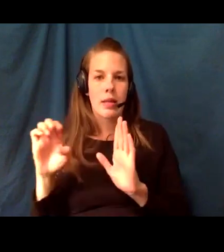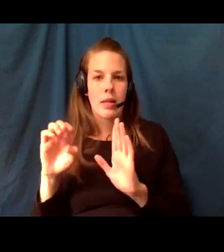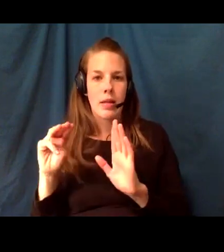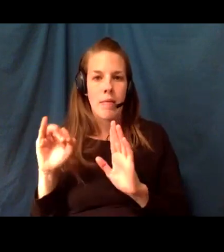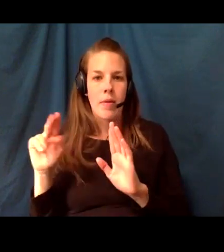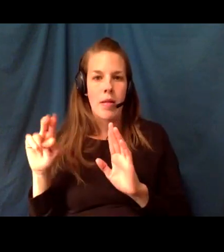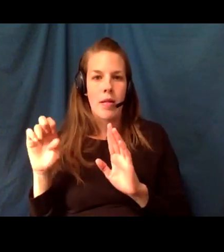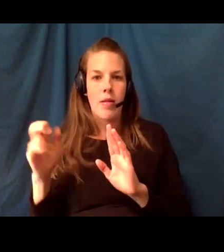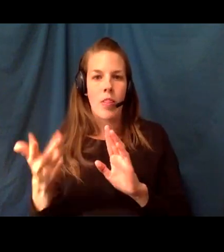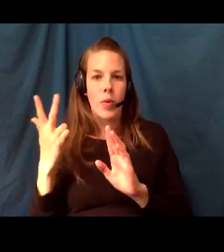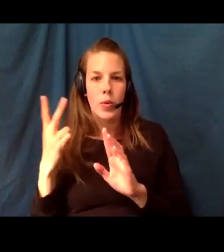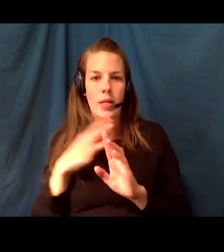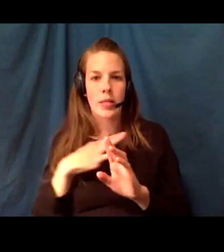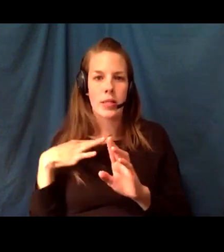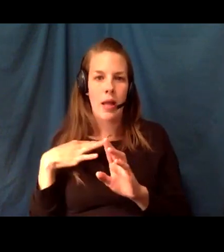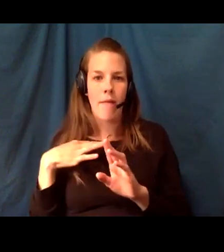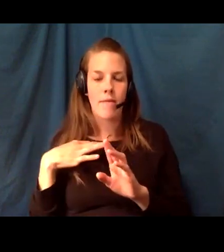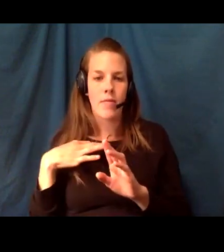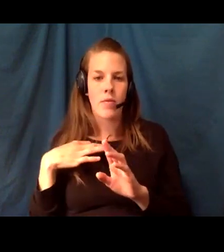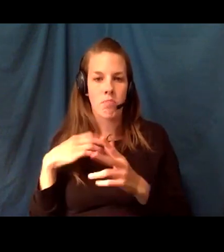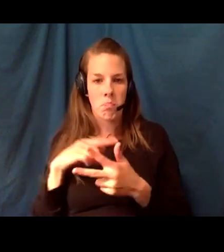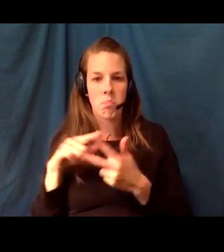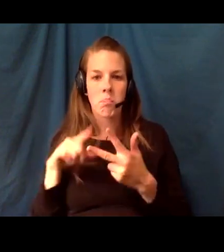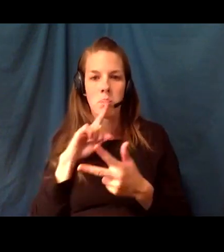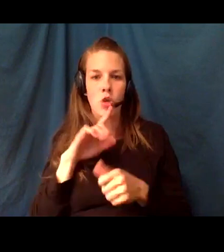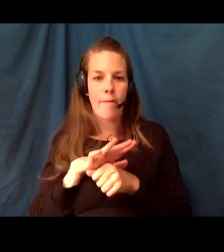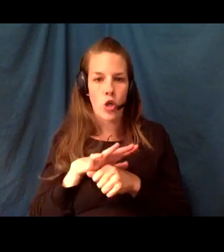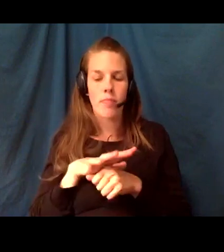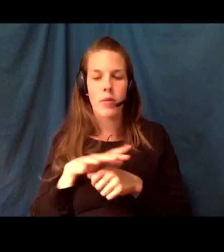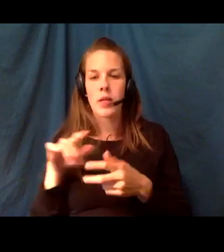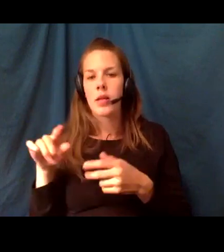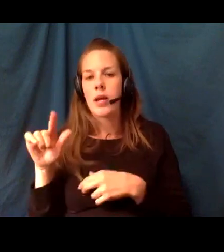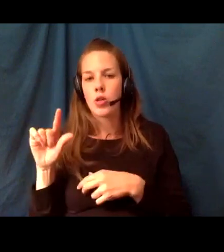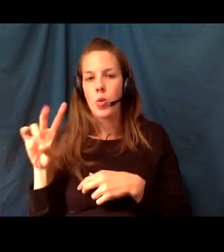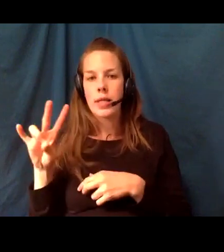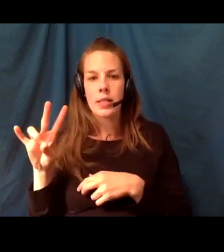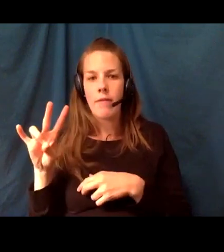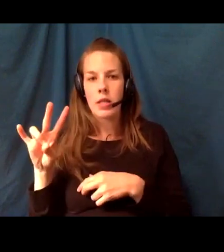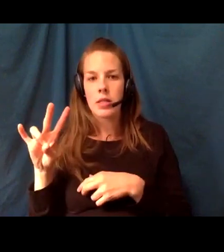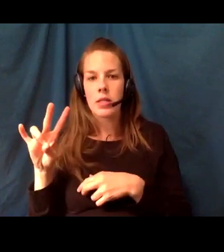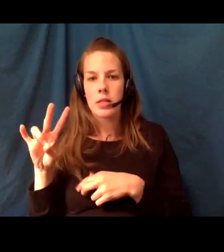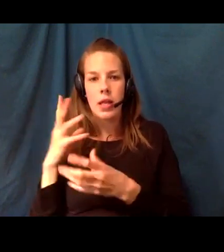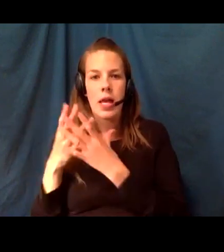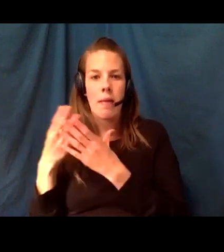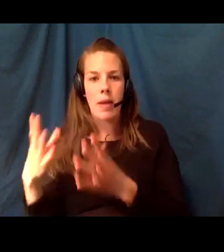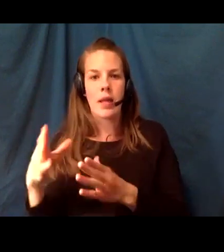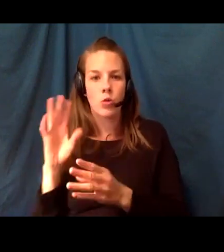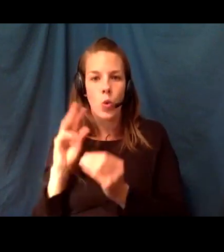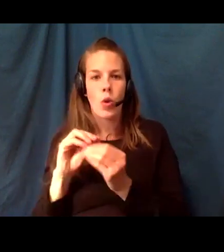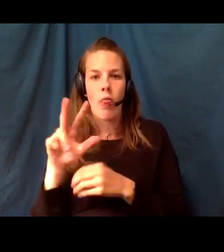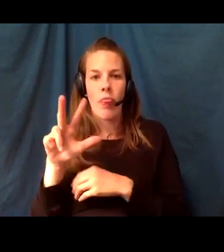3 staff who have confirmed cases and 27 inmates, so a total of 30.